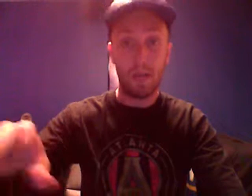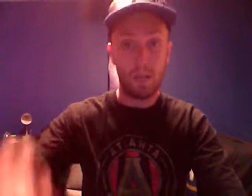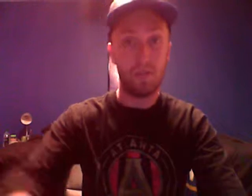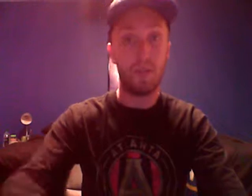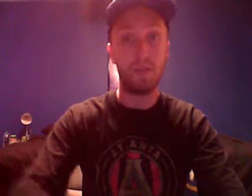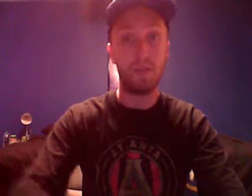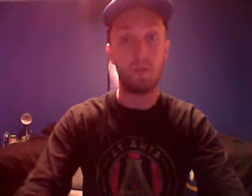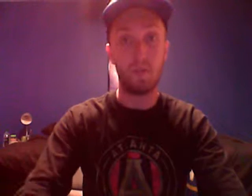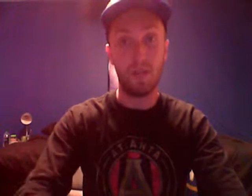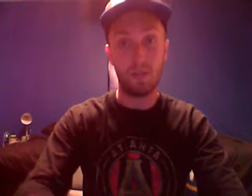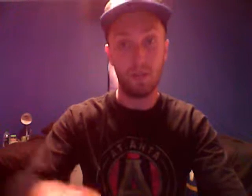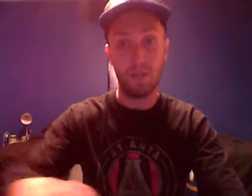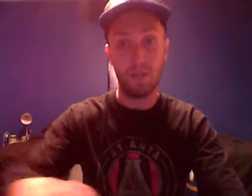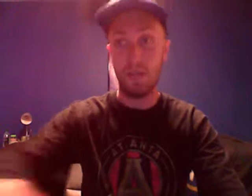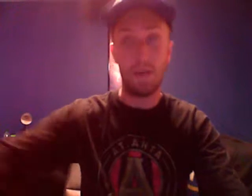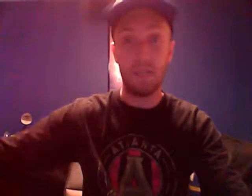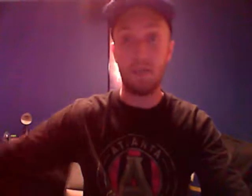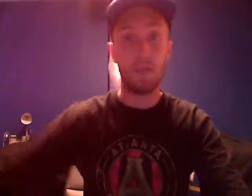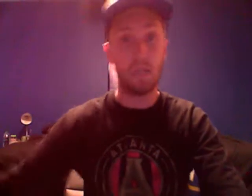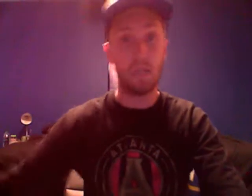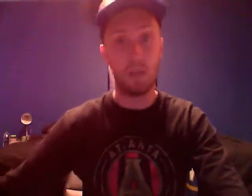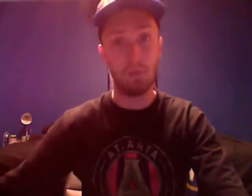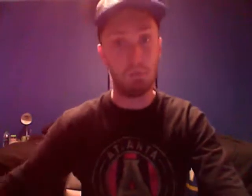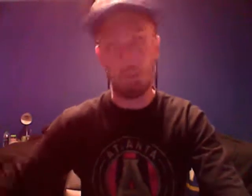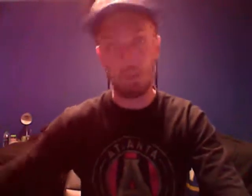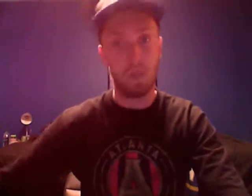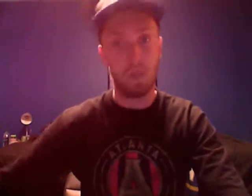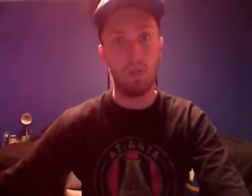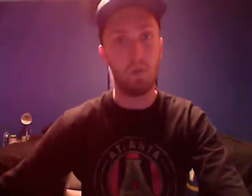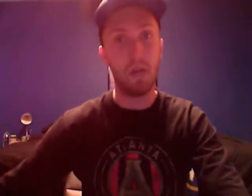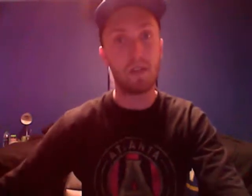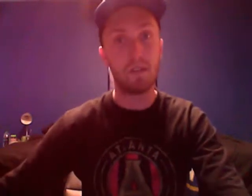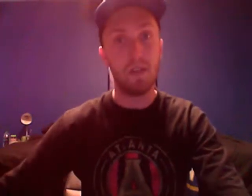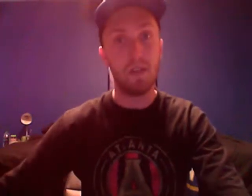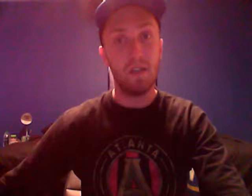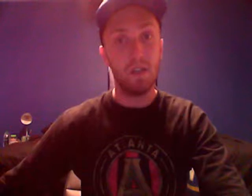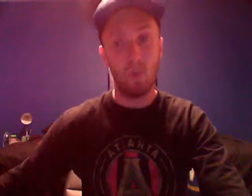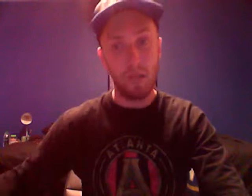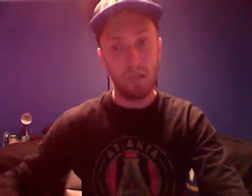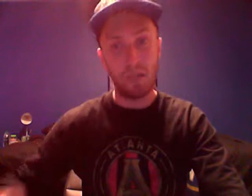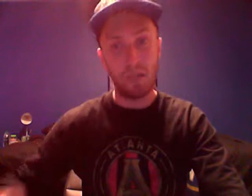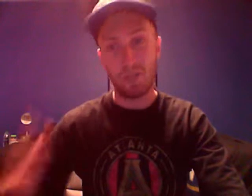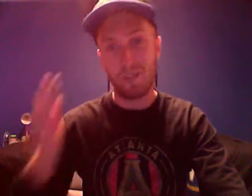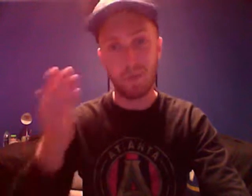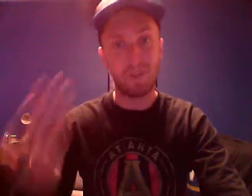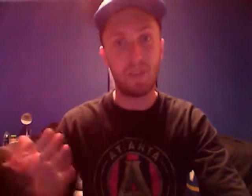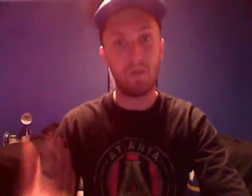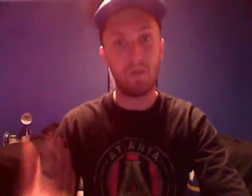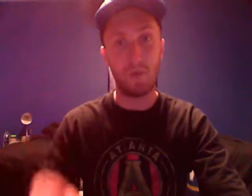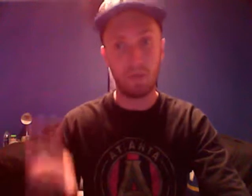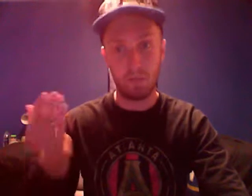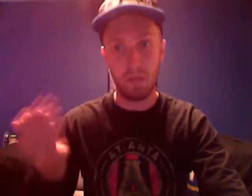let's find some sort of answer to say, all right, they're not getting into our box. We need to make sure that we're staying focused to